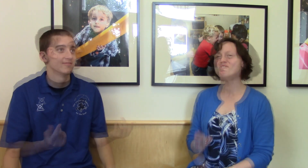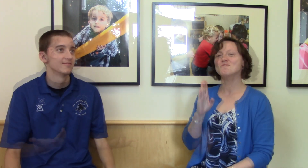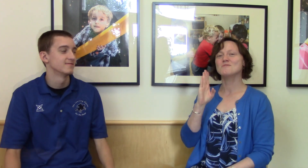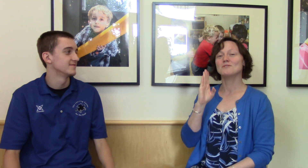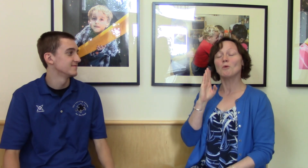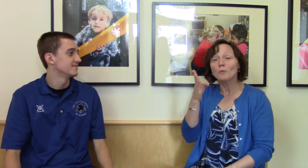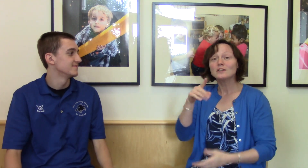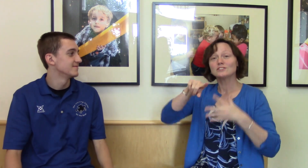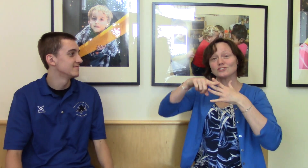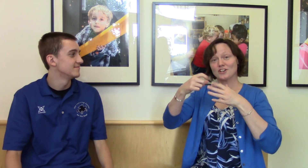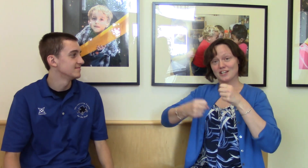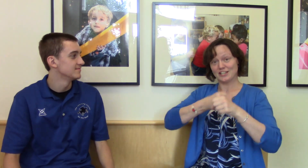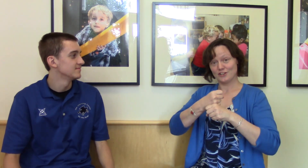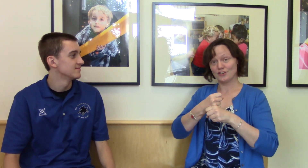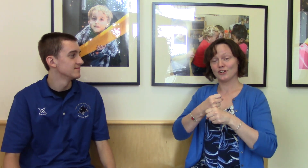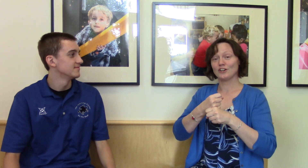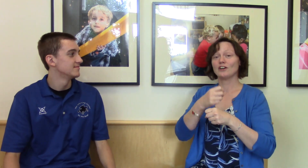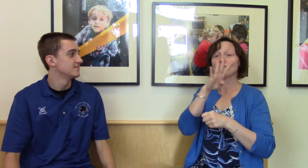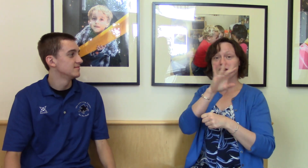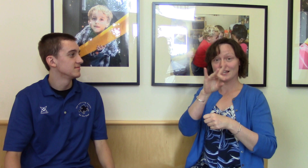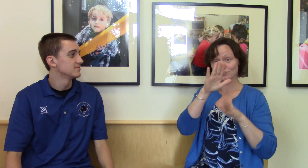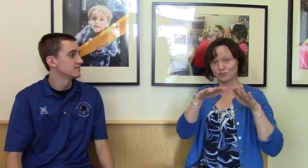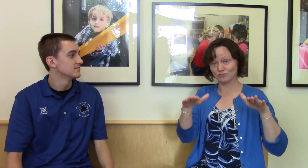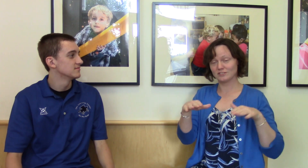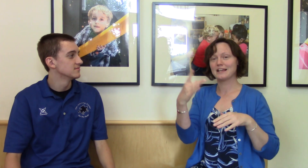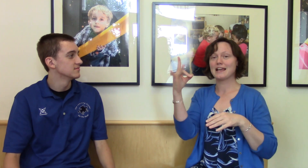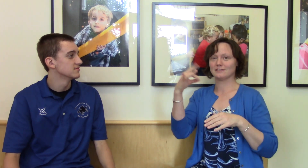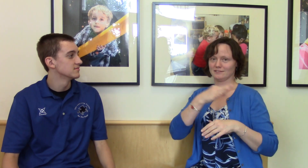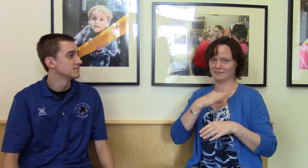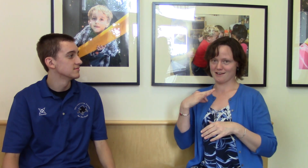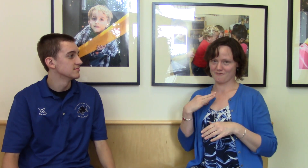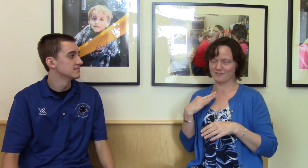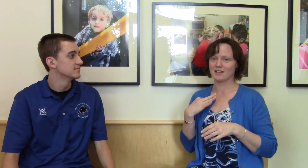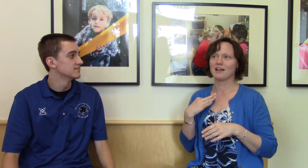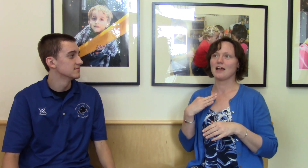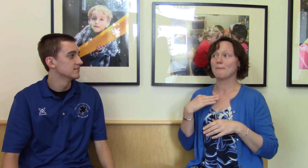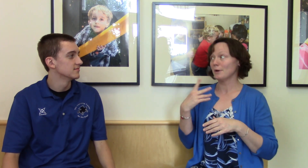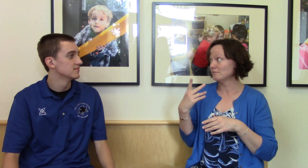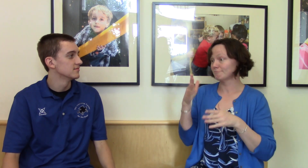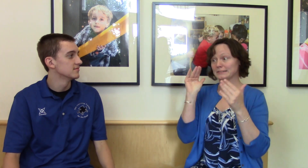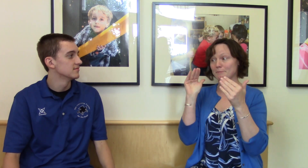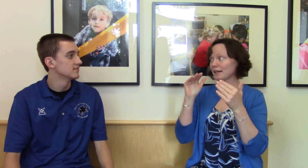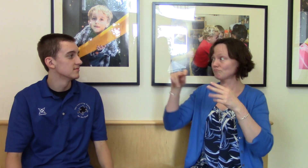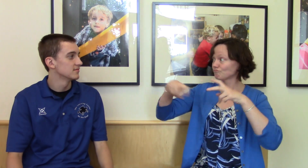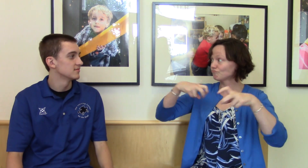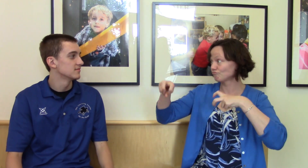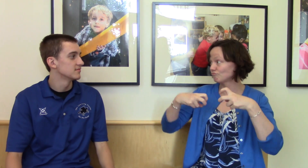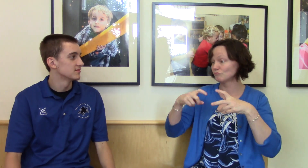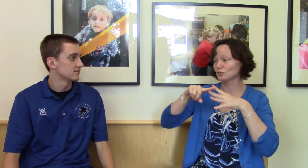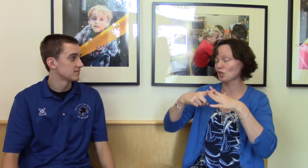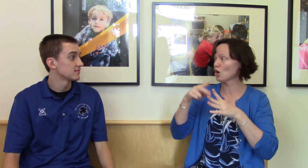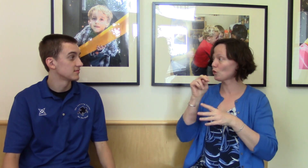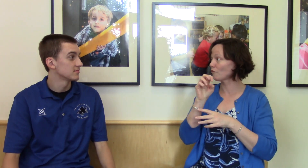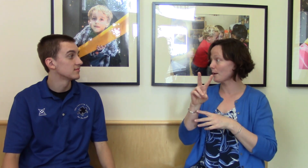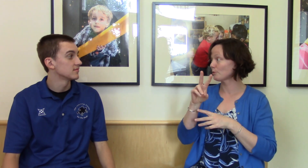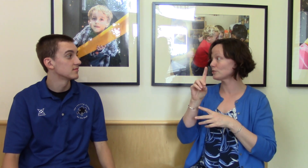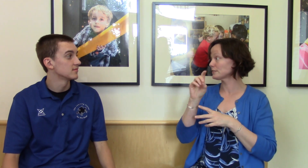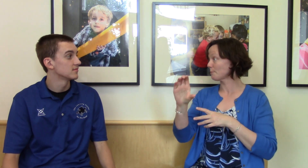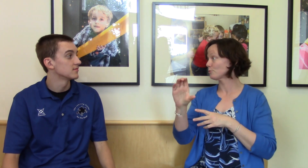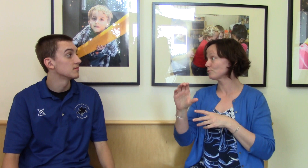will be in that age group? Well, starting in the fall we'll have 48 students and 17 staff, but it seems like we will